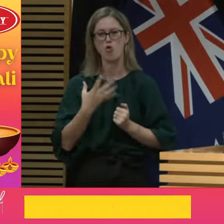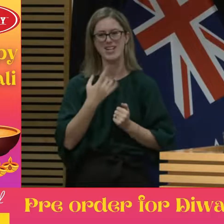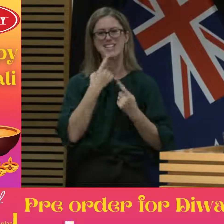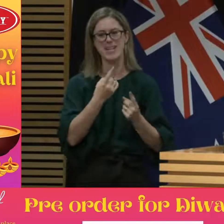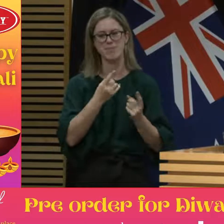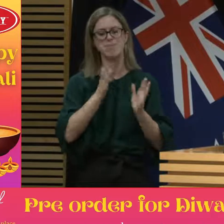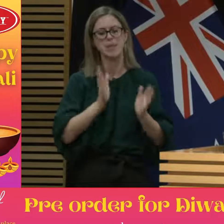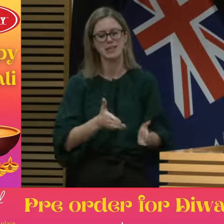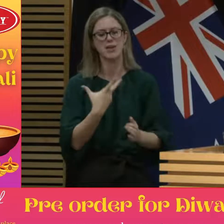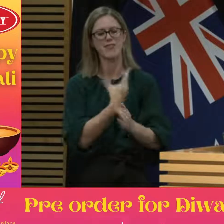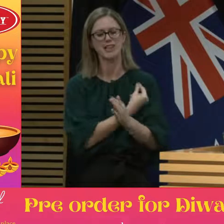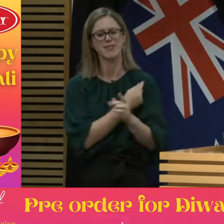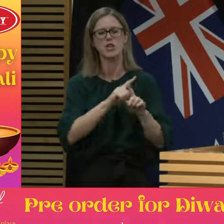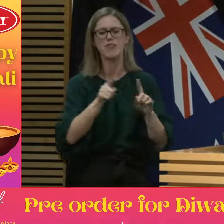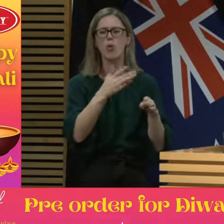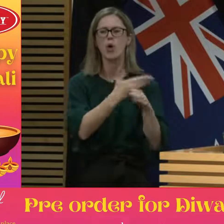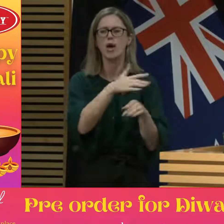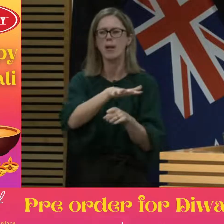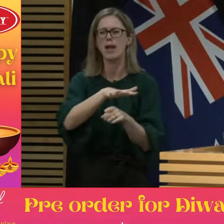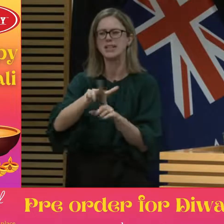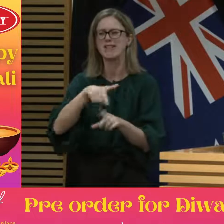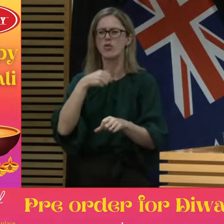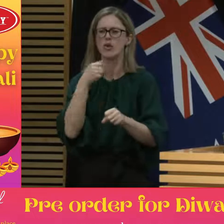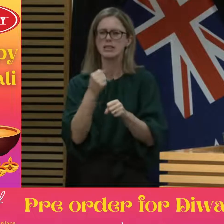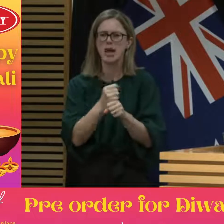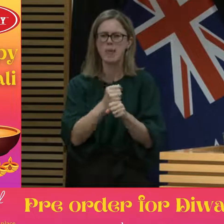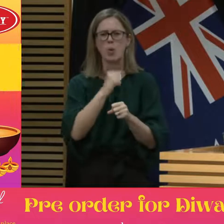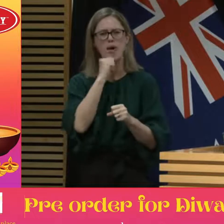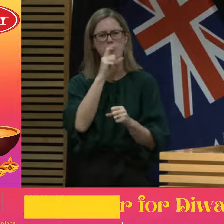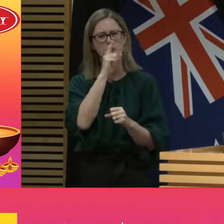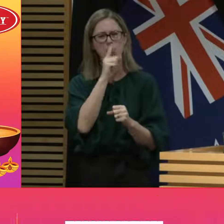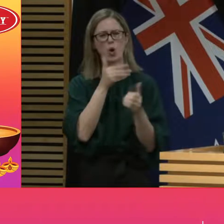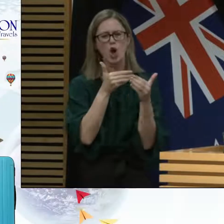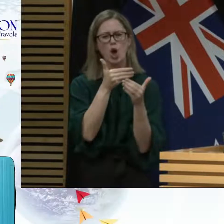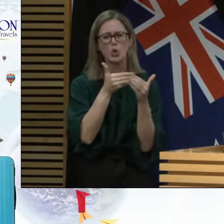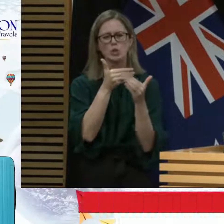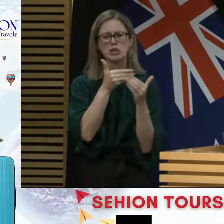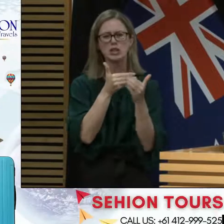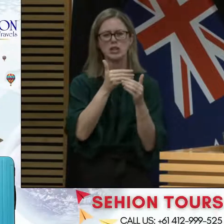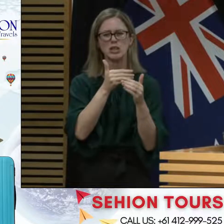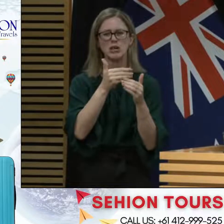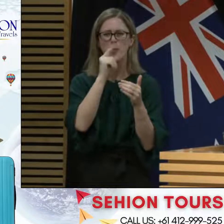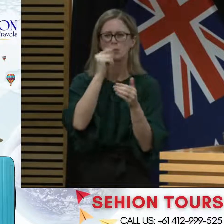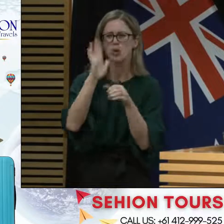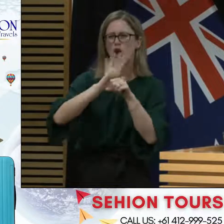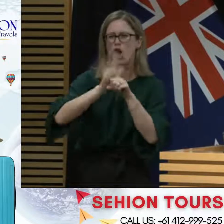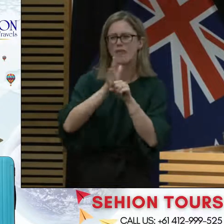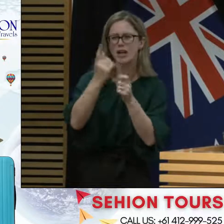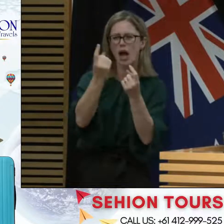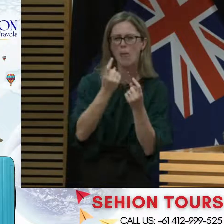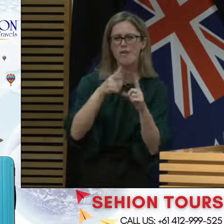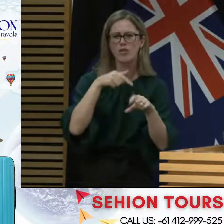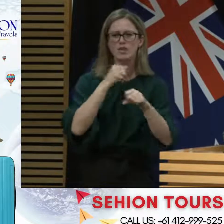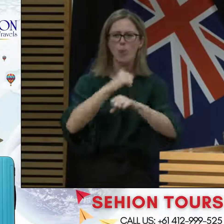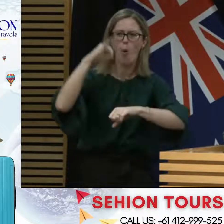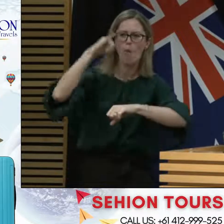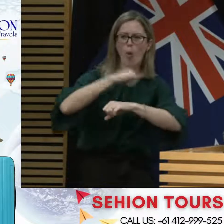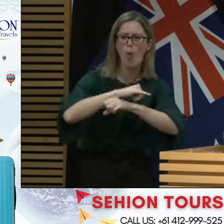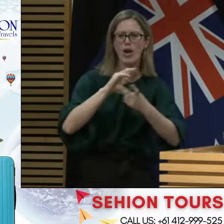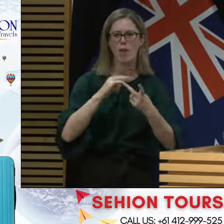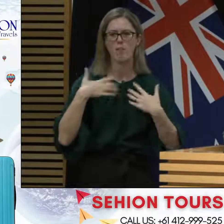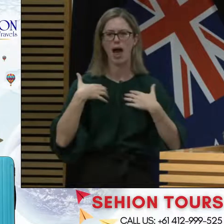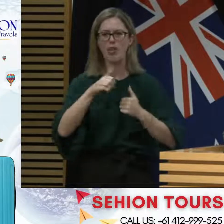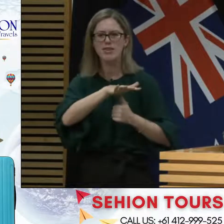vaccination across workforces in important sectors where workers are likely to come into contact with COVID-19, including the border, health